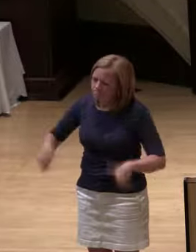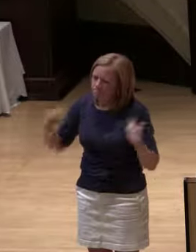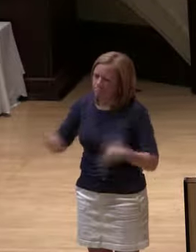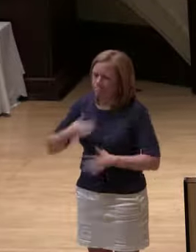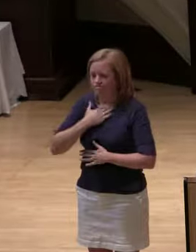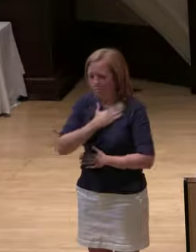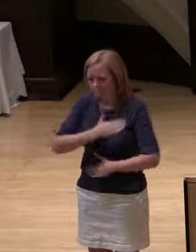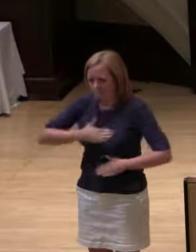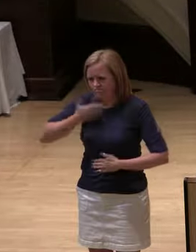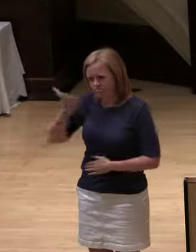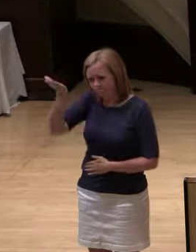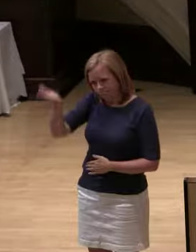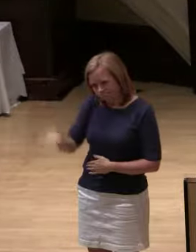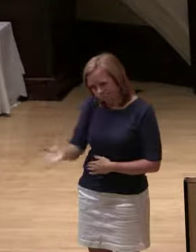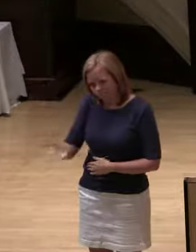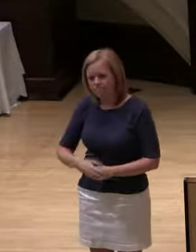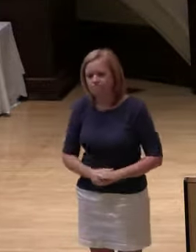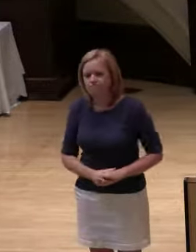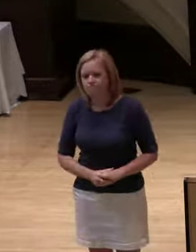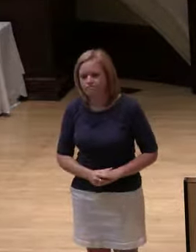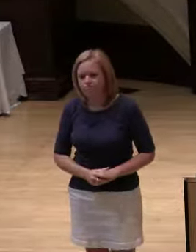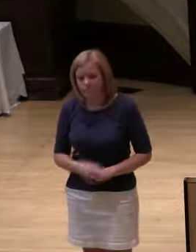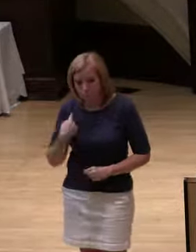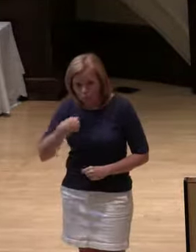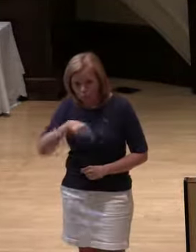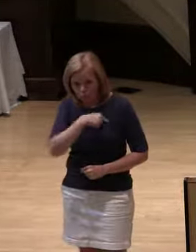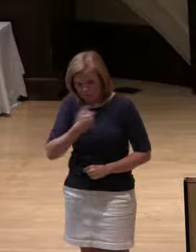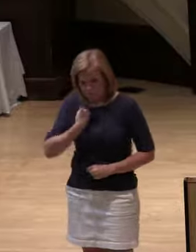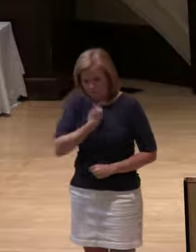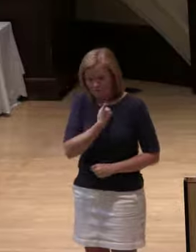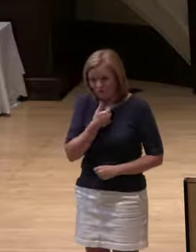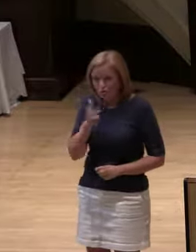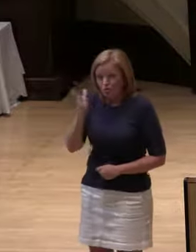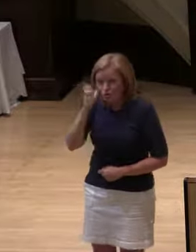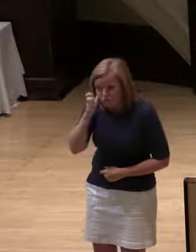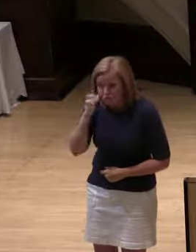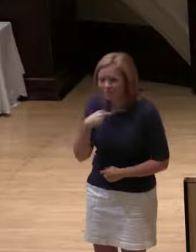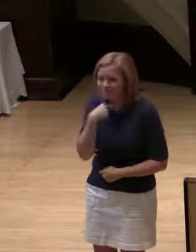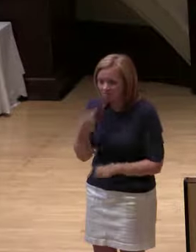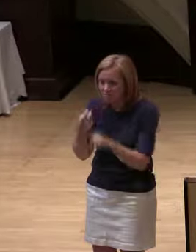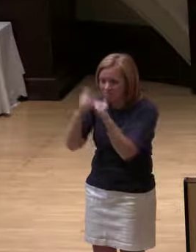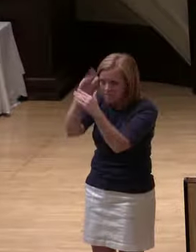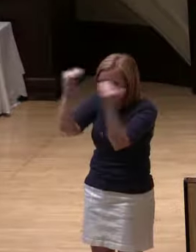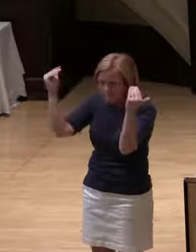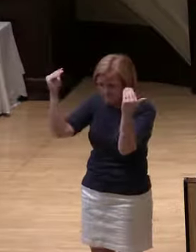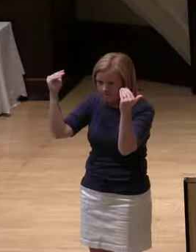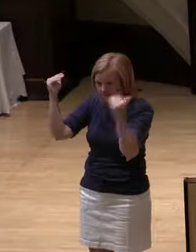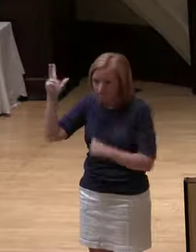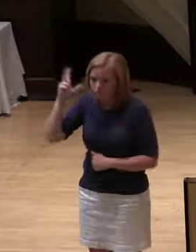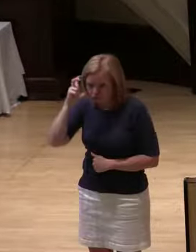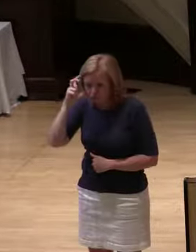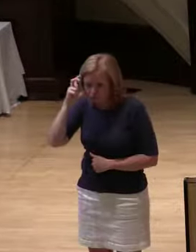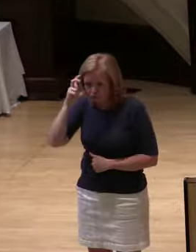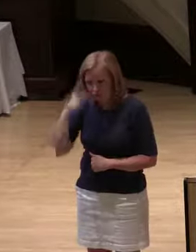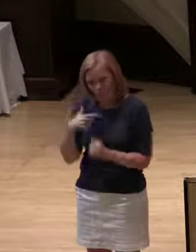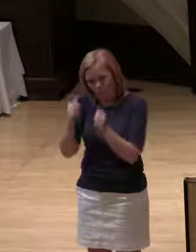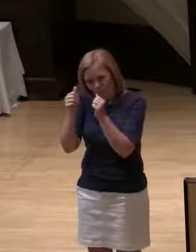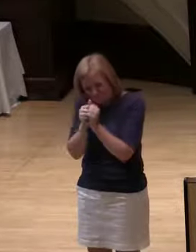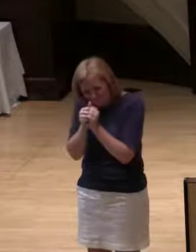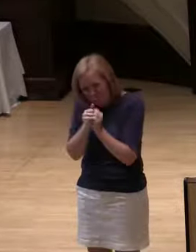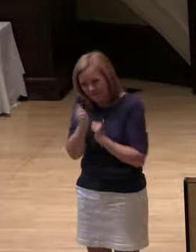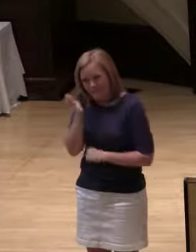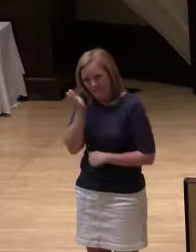well pleased. We ourselves heard this voice come from the heavens while we were with him on